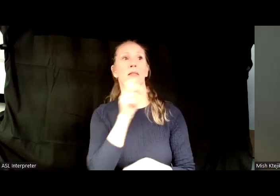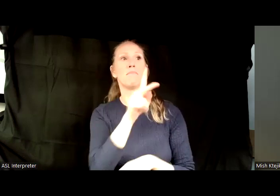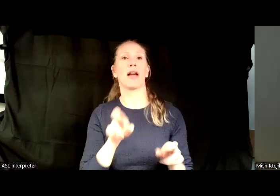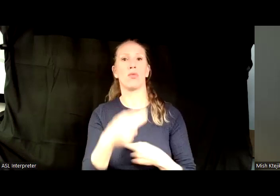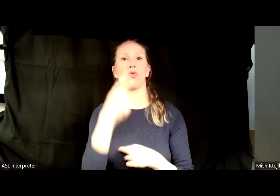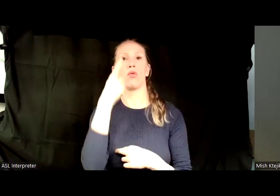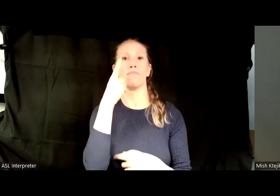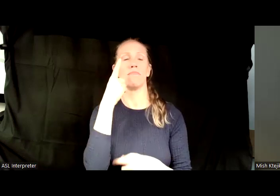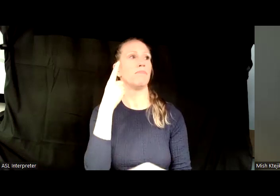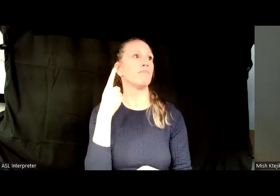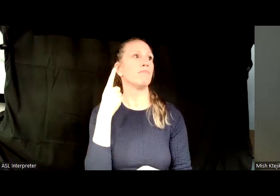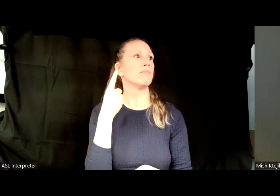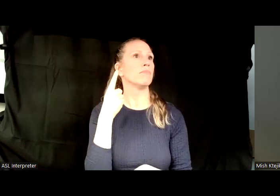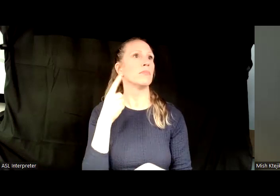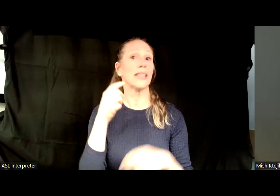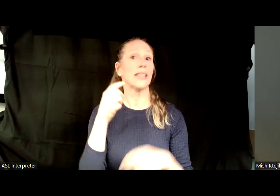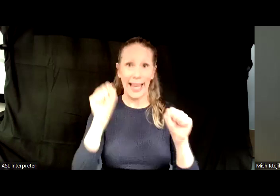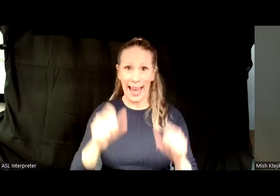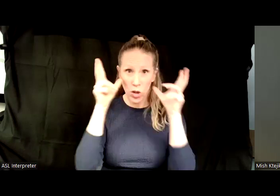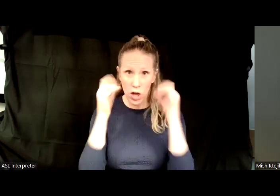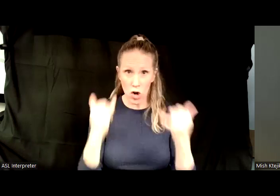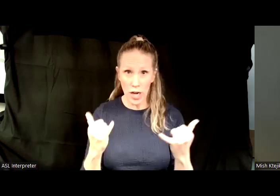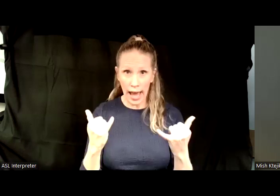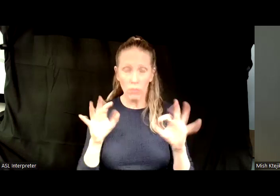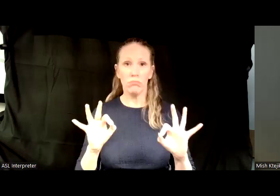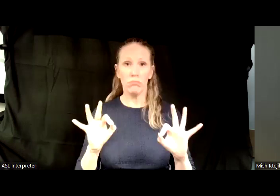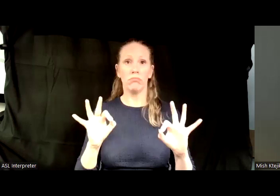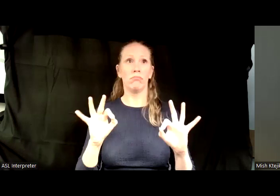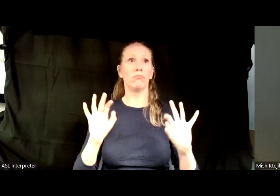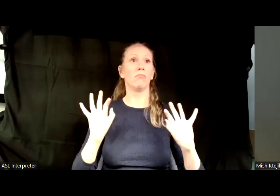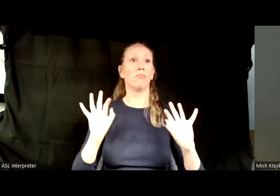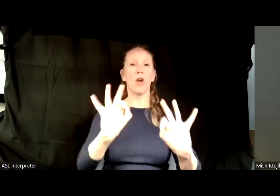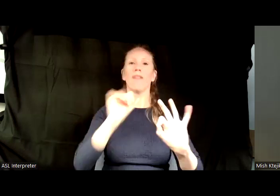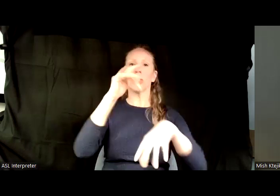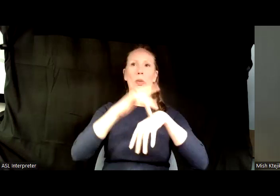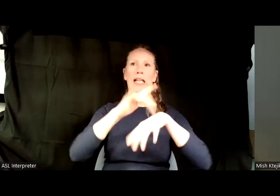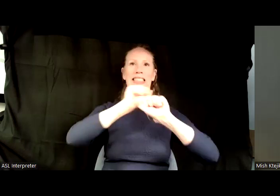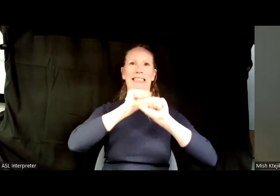close to the They're speaker. saying they can hear now. Oh, they can hear now. Don't touch anything. Yep, there you go.